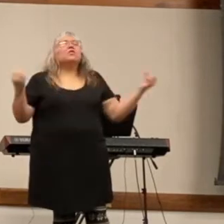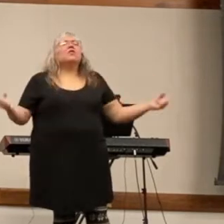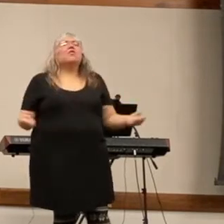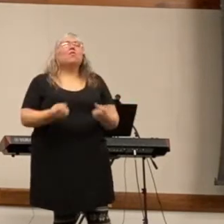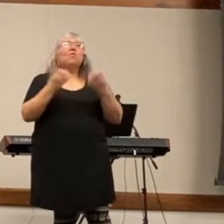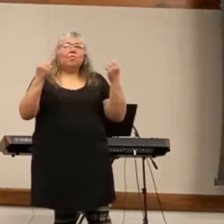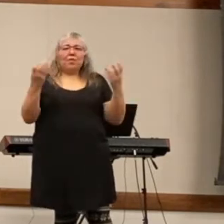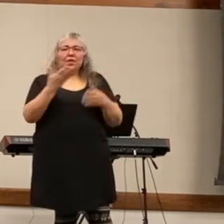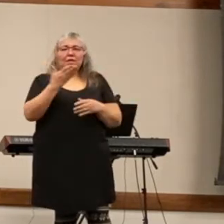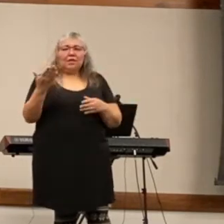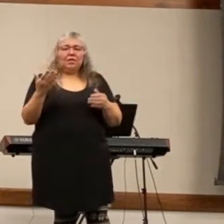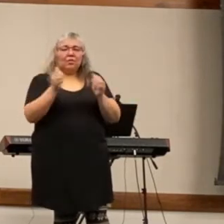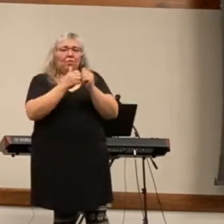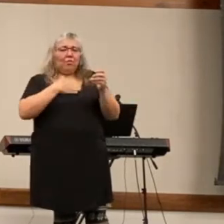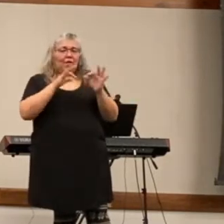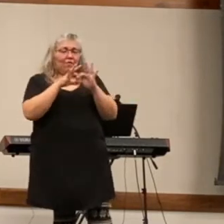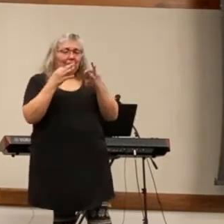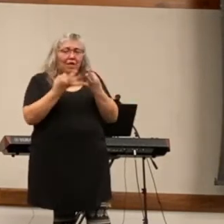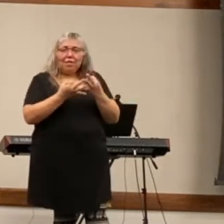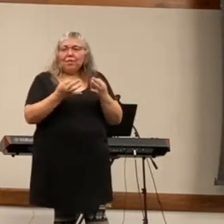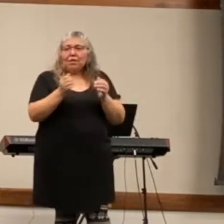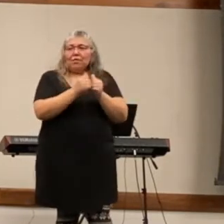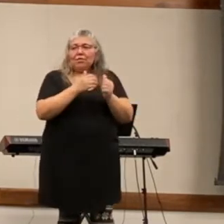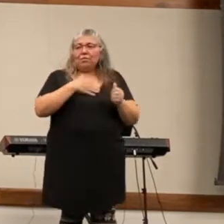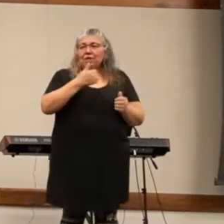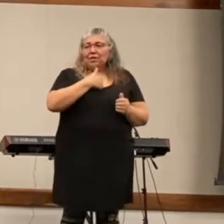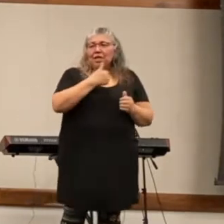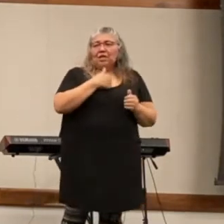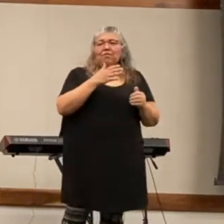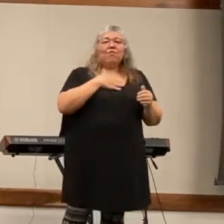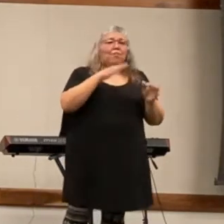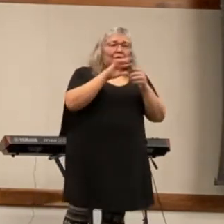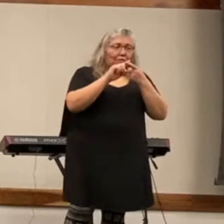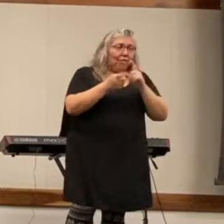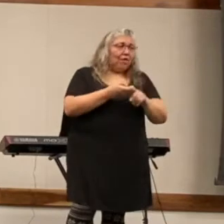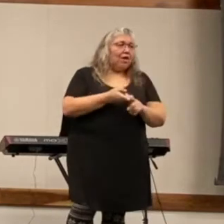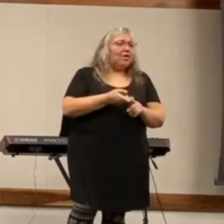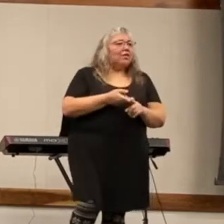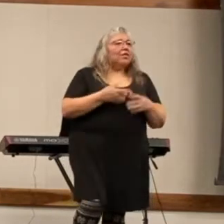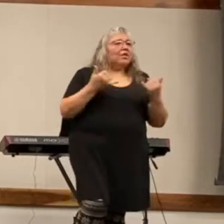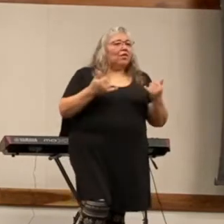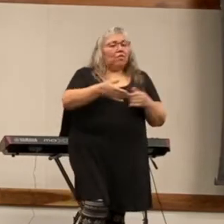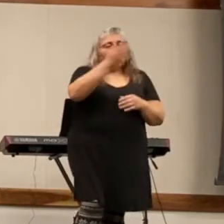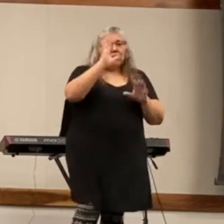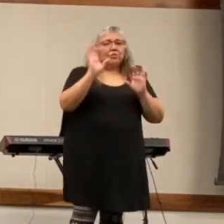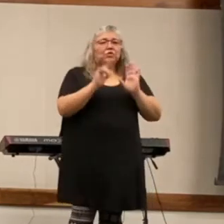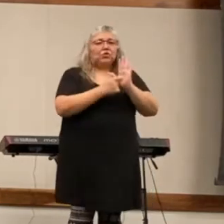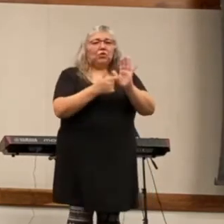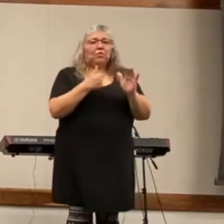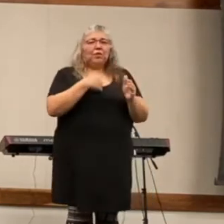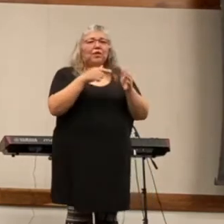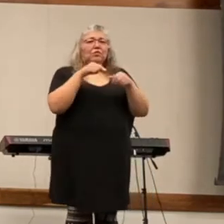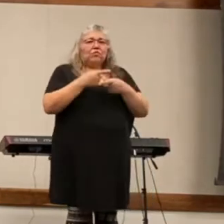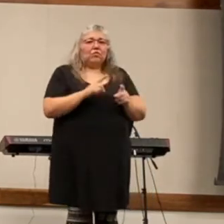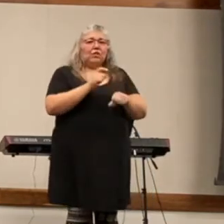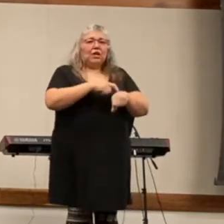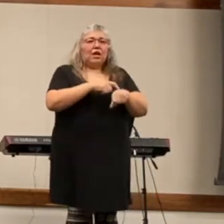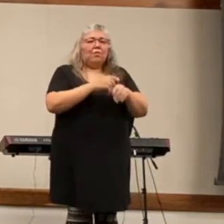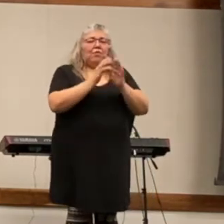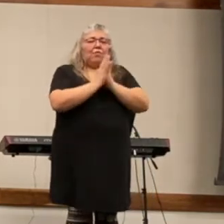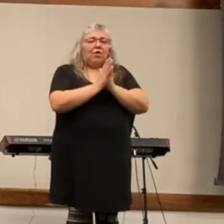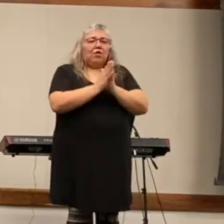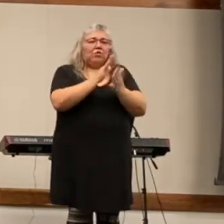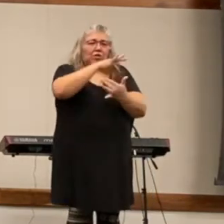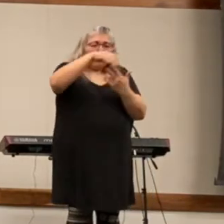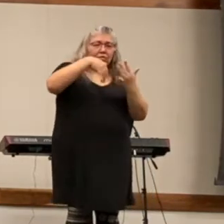things when it comes to my family, when it comes to myself, when it comes to my friends. God has been showing me in time of prayer and just time of being with